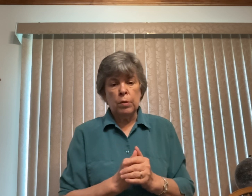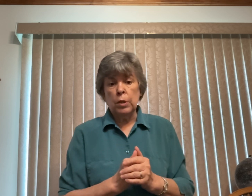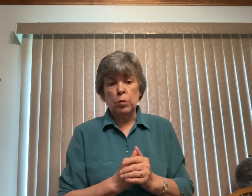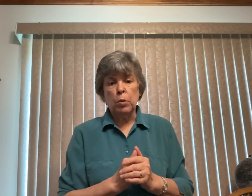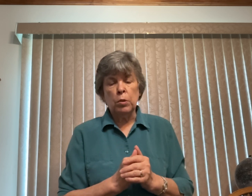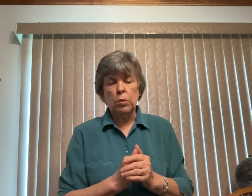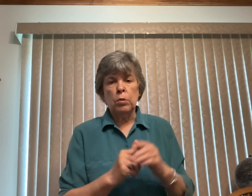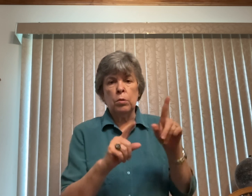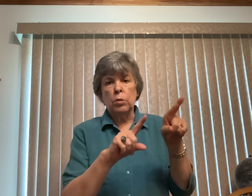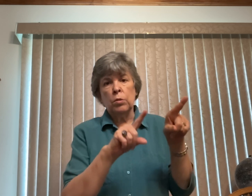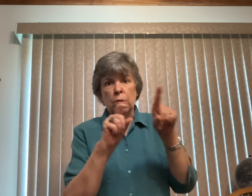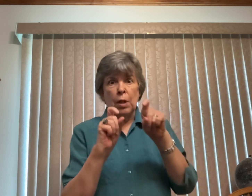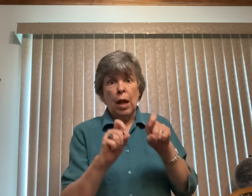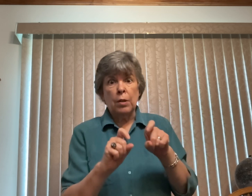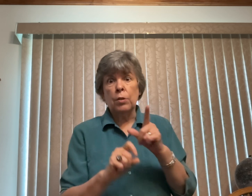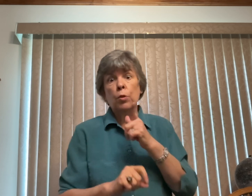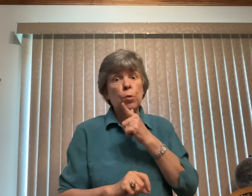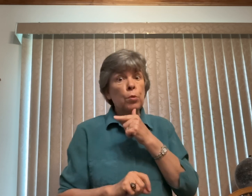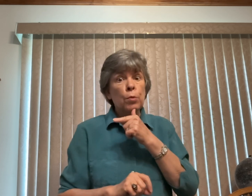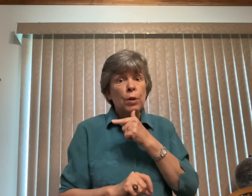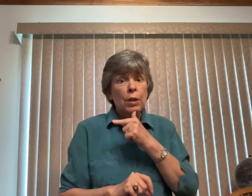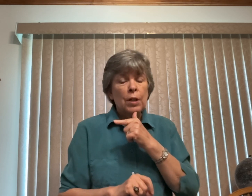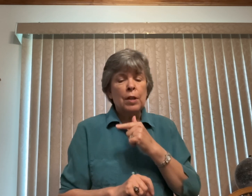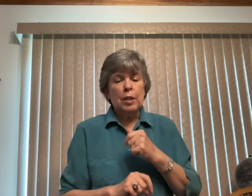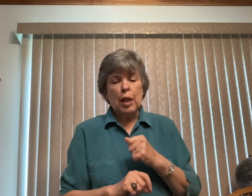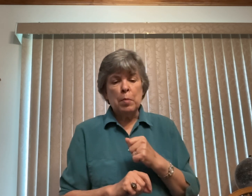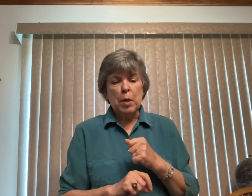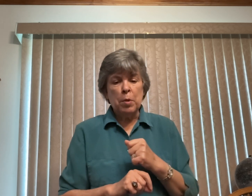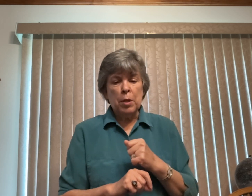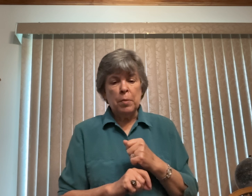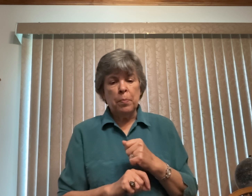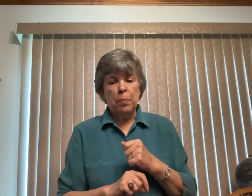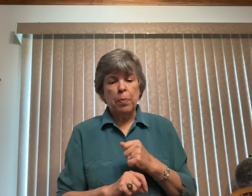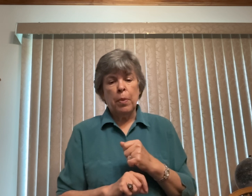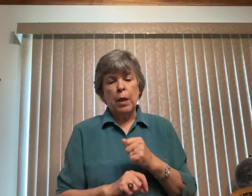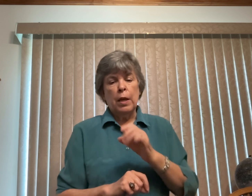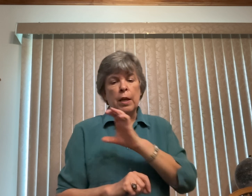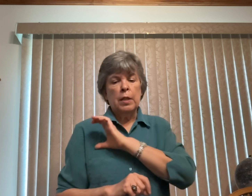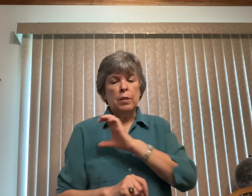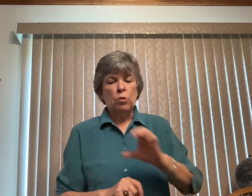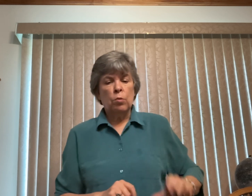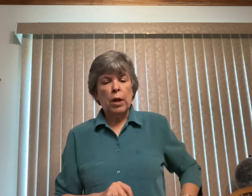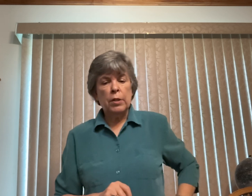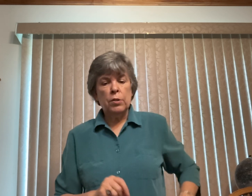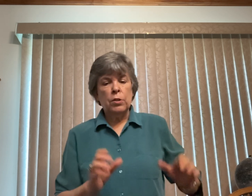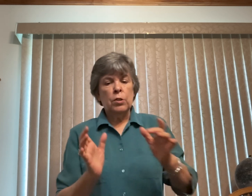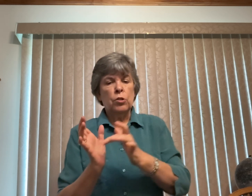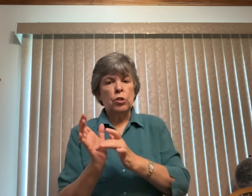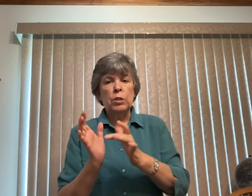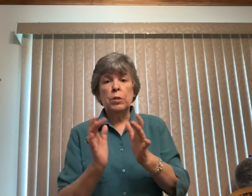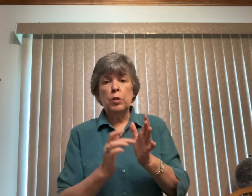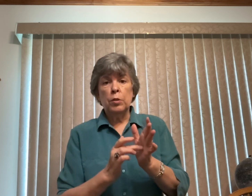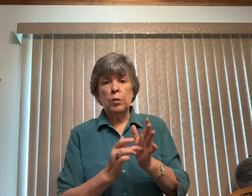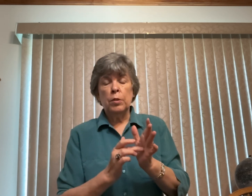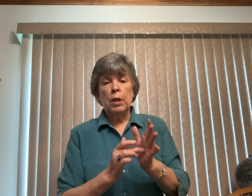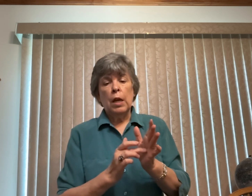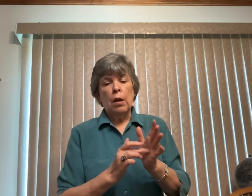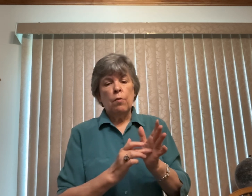6 words. Just ask who that may be. And then Christ, Jesus,